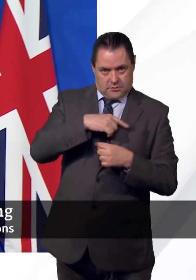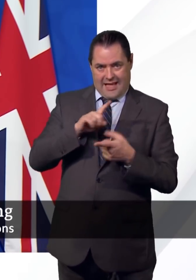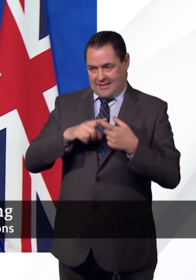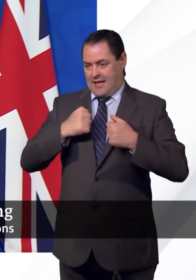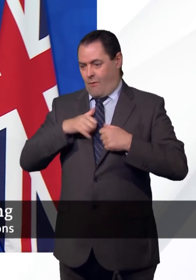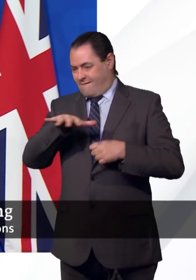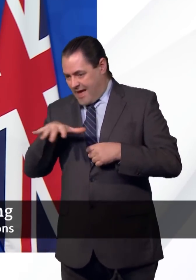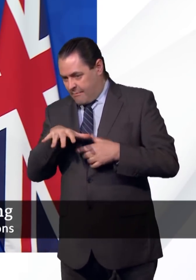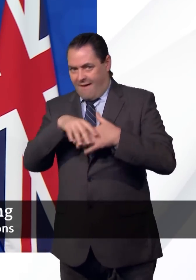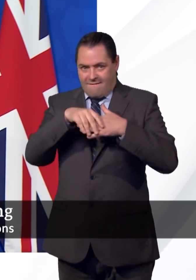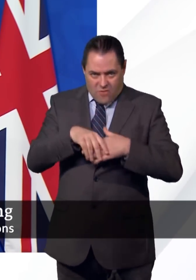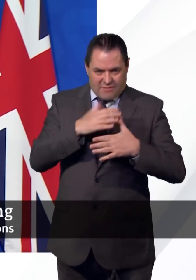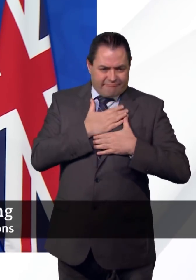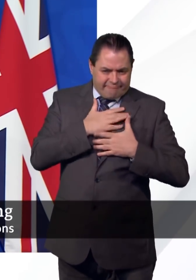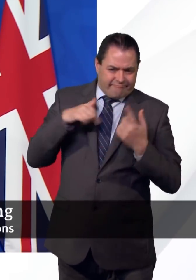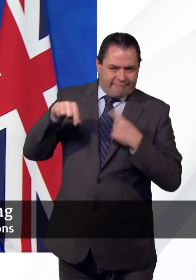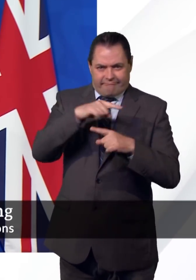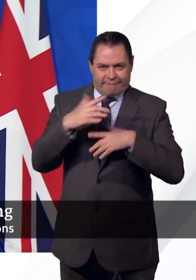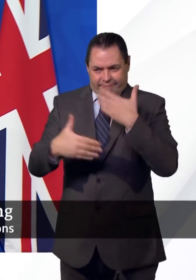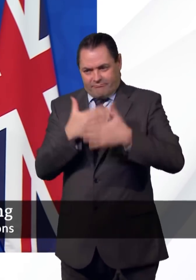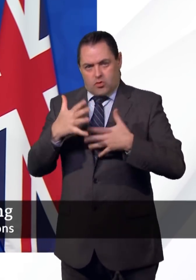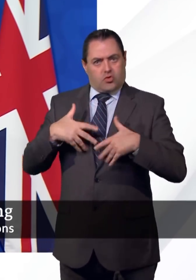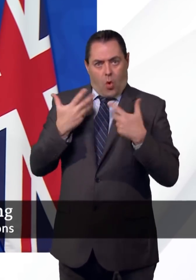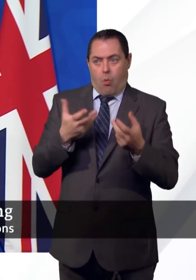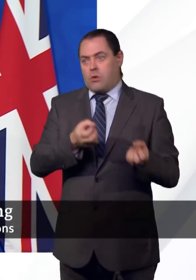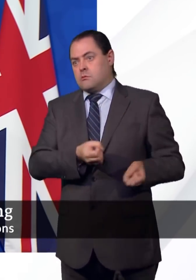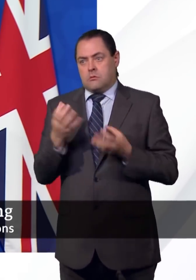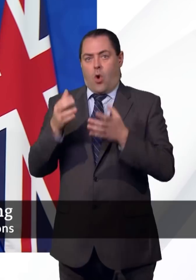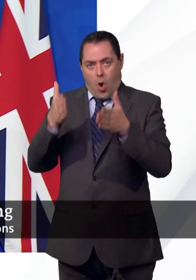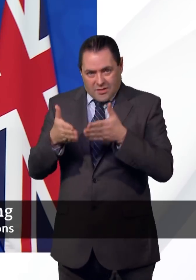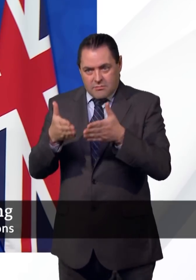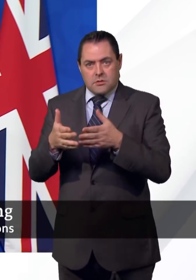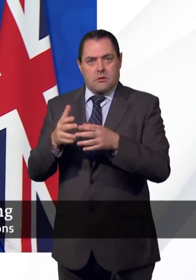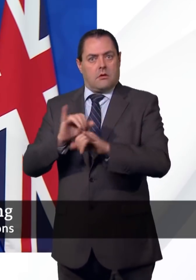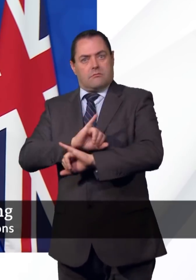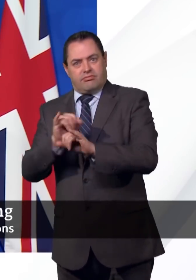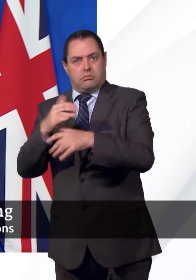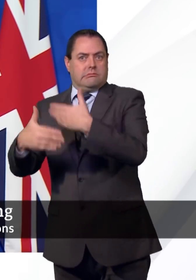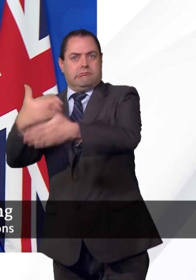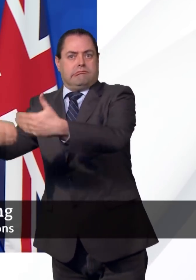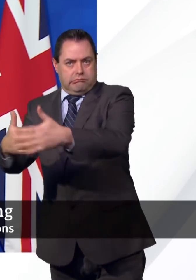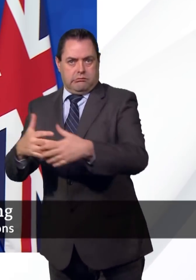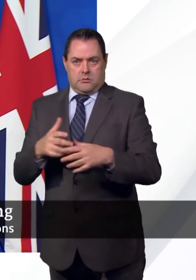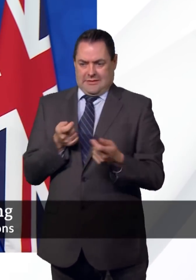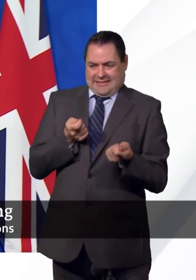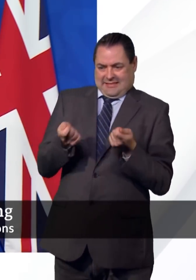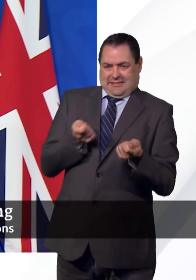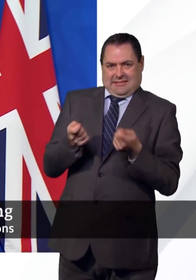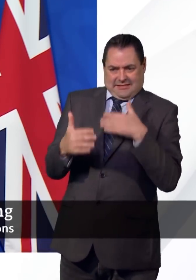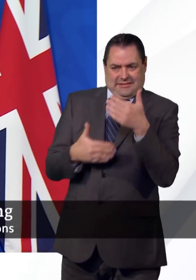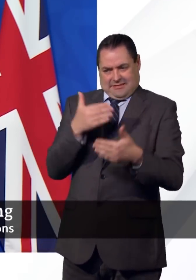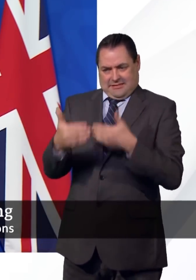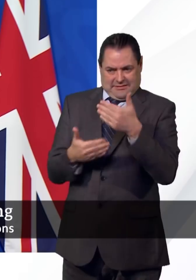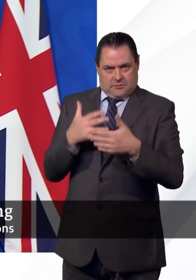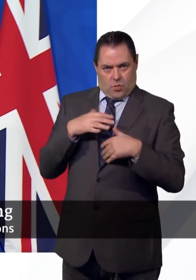this winter and to reduce the pressures on our NHS. As we learn more, so we will be guided